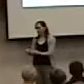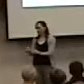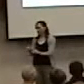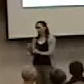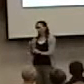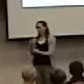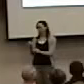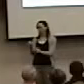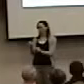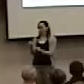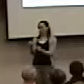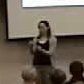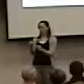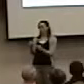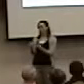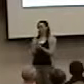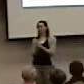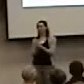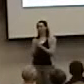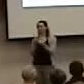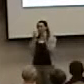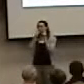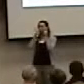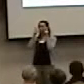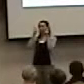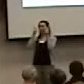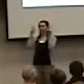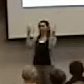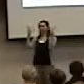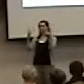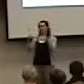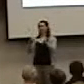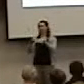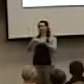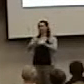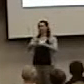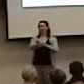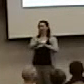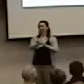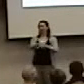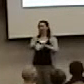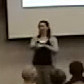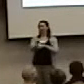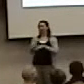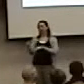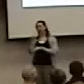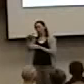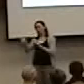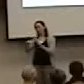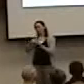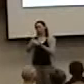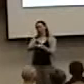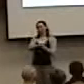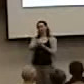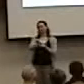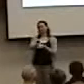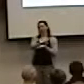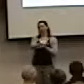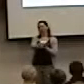that ego bleeding over into areas in which they're really not qualified, but they think they are.